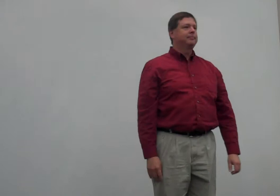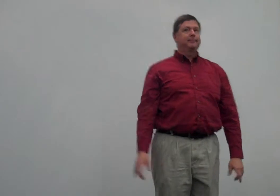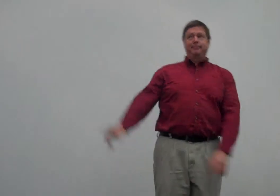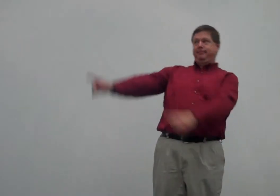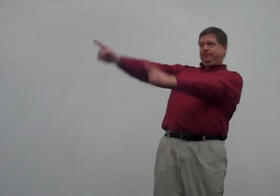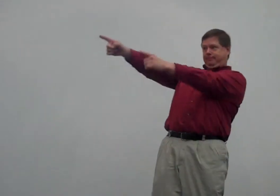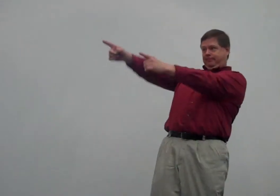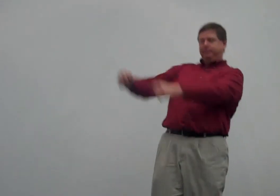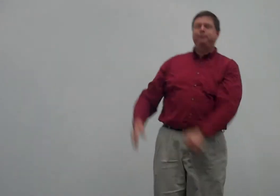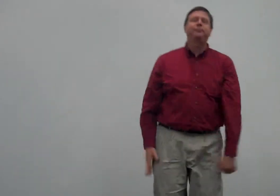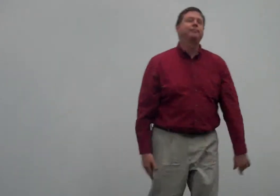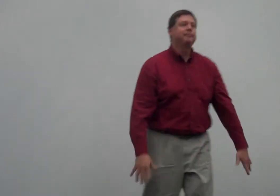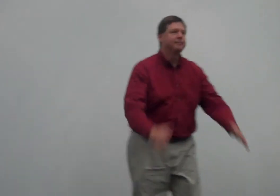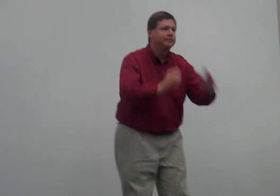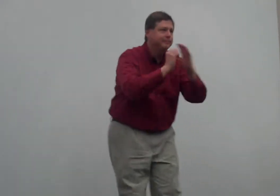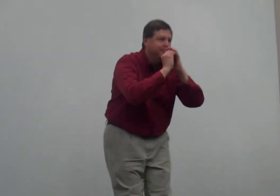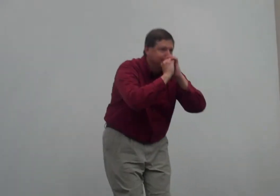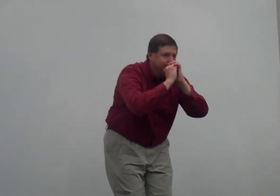Hey.